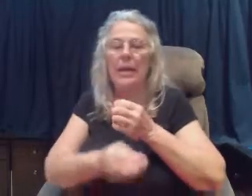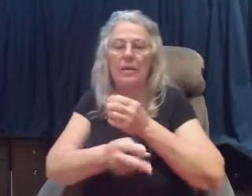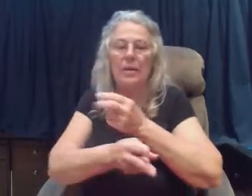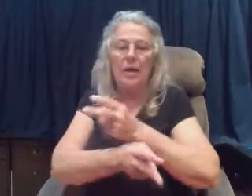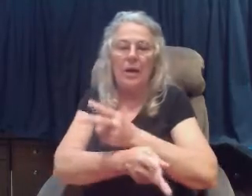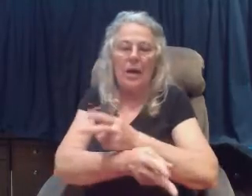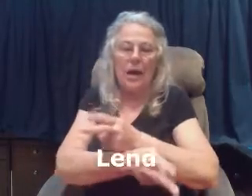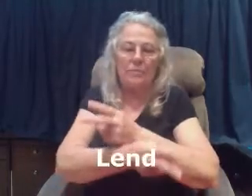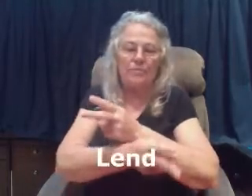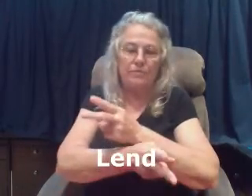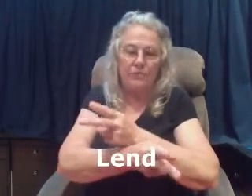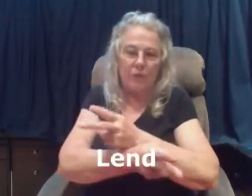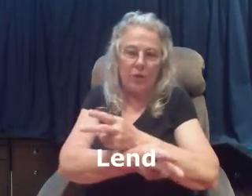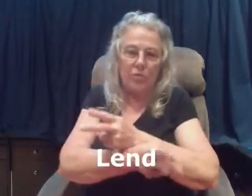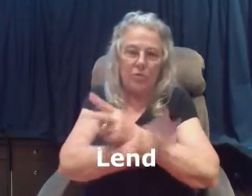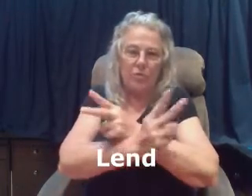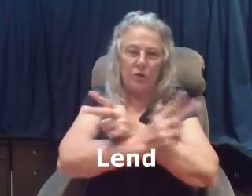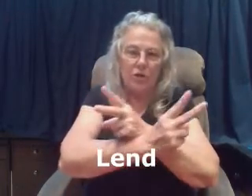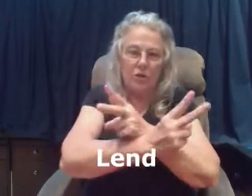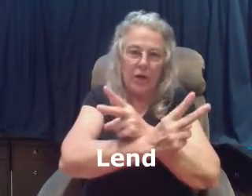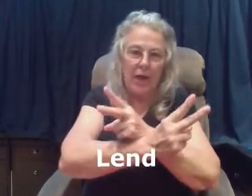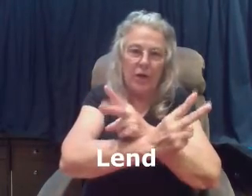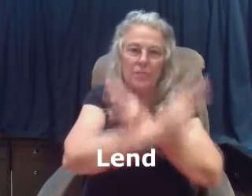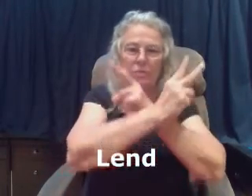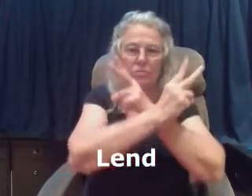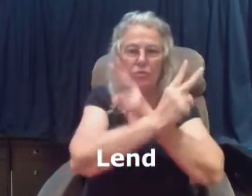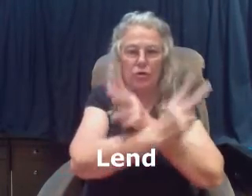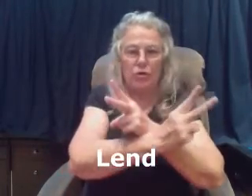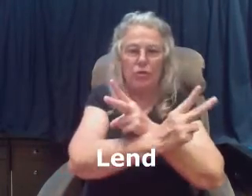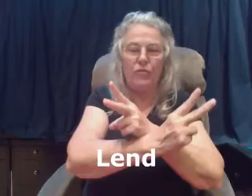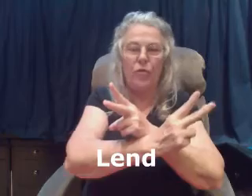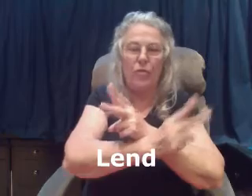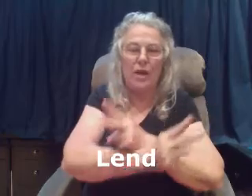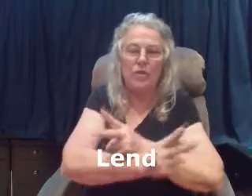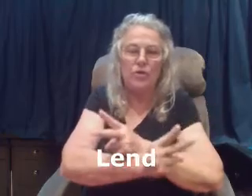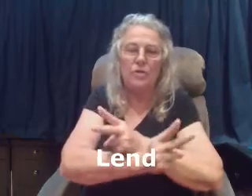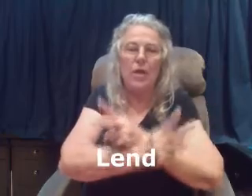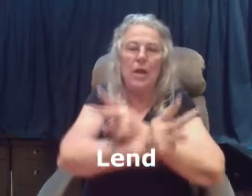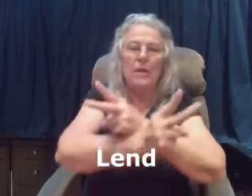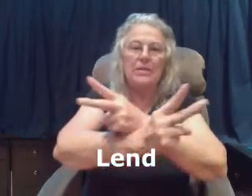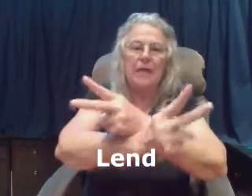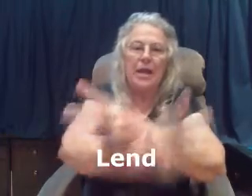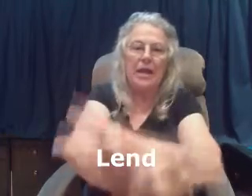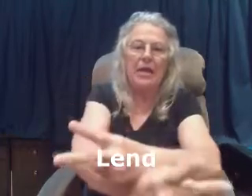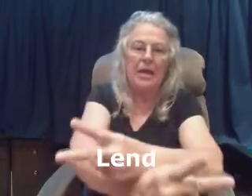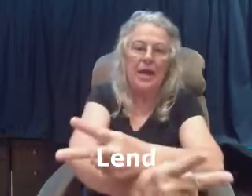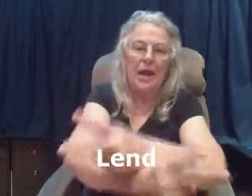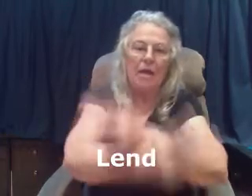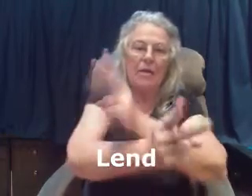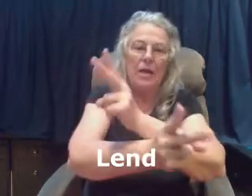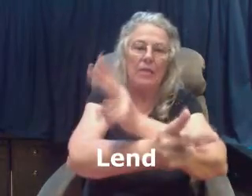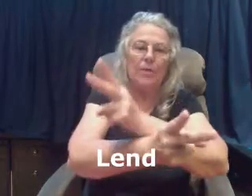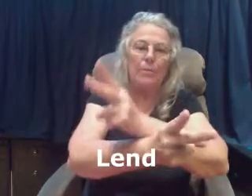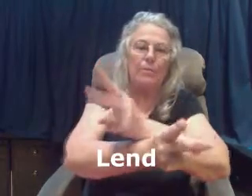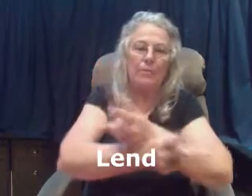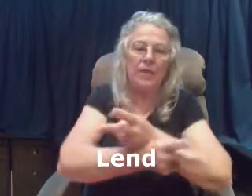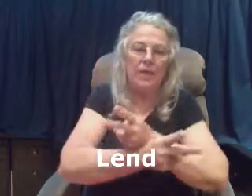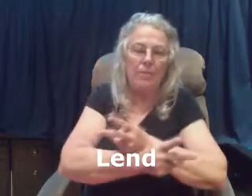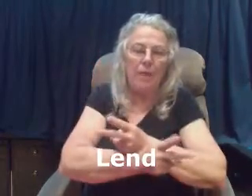Land. And you cross your hands, two formations, taking it out. They're kind of bound